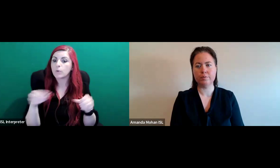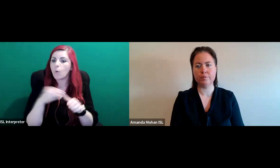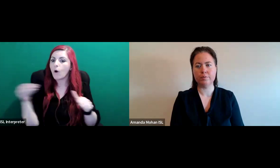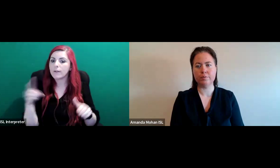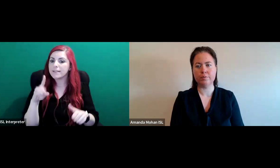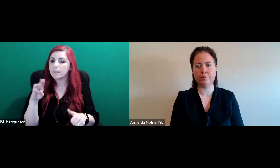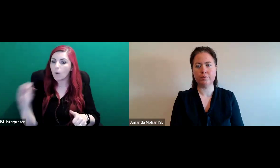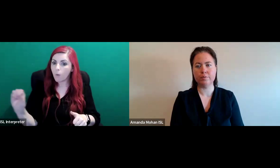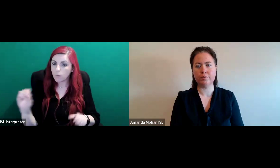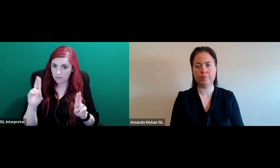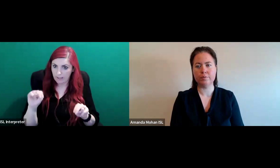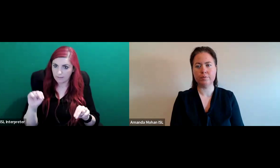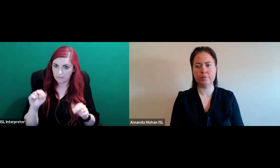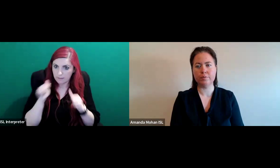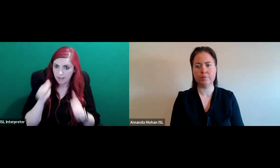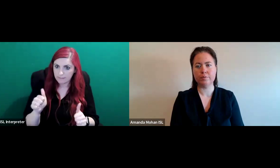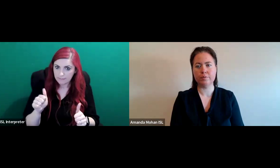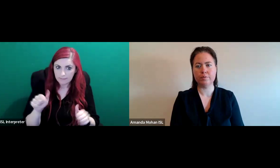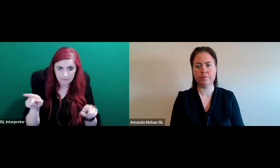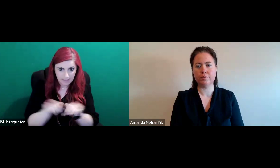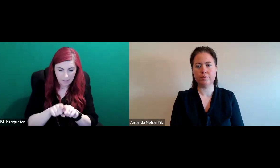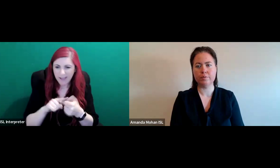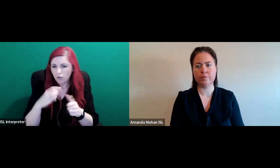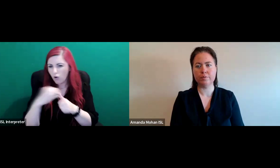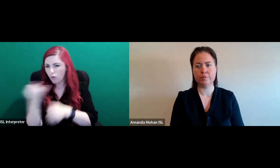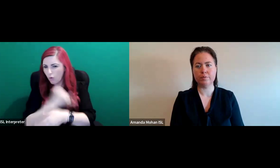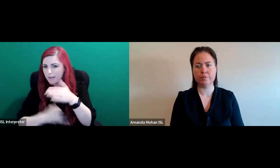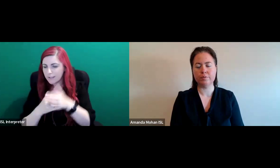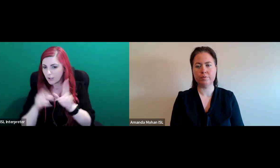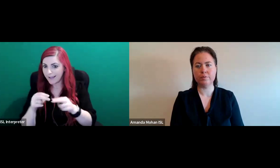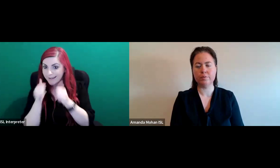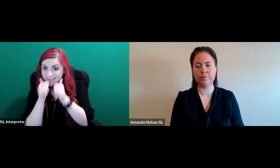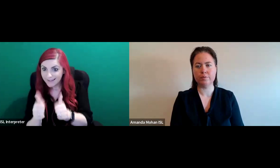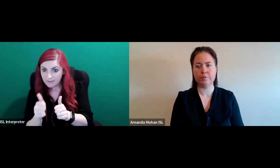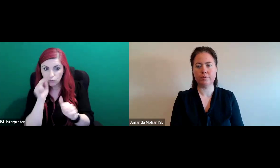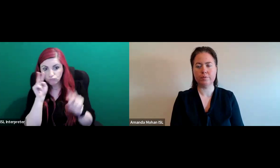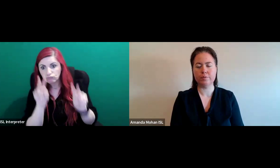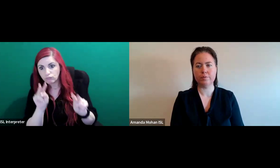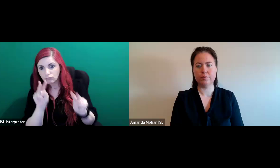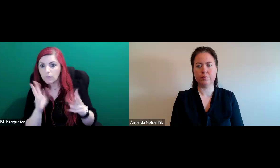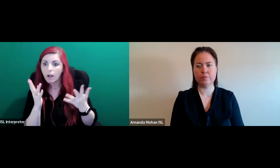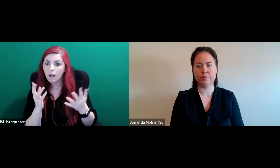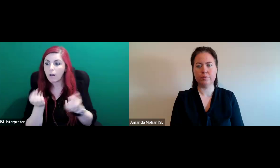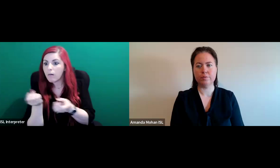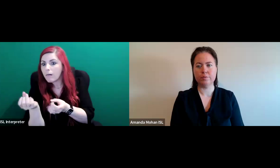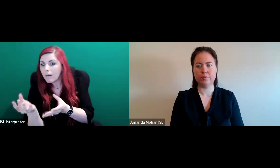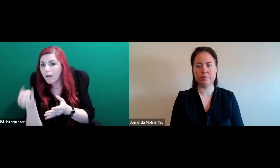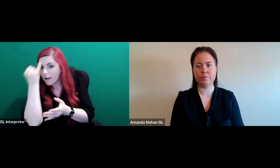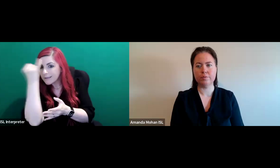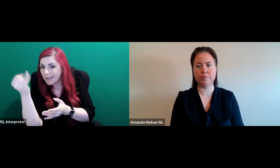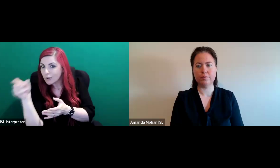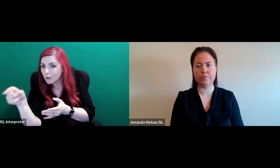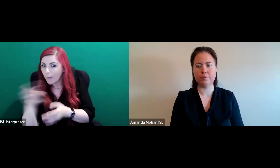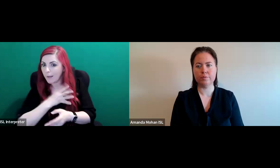people's organizations and other kinds of organizations who can attend and give suggestions during that session